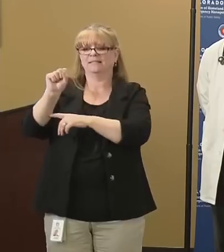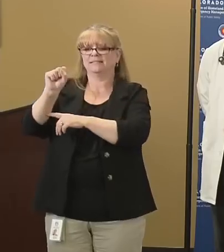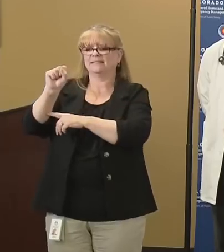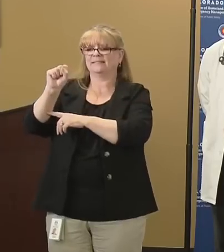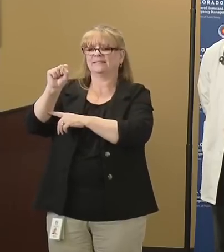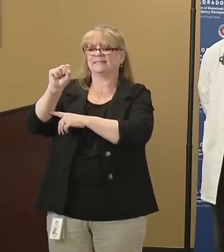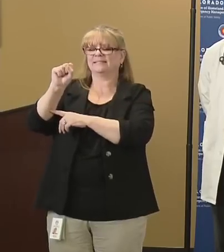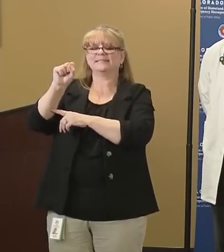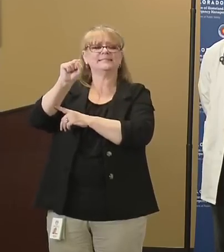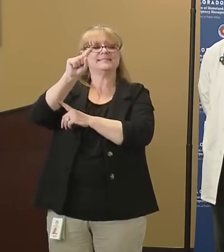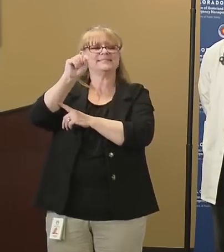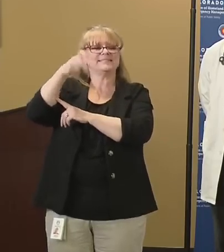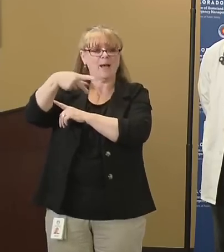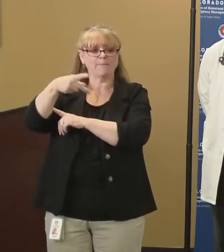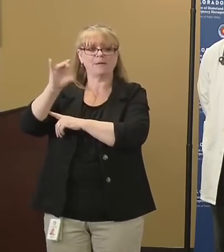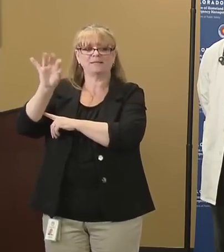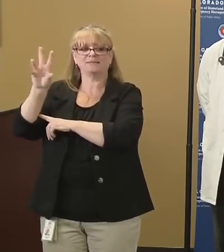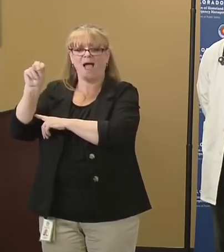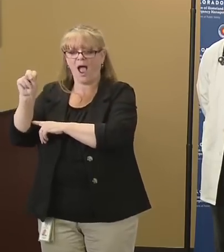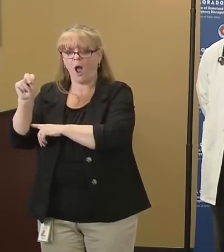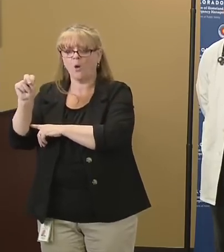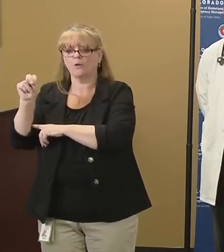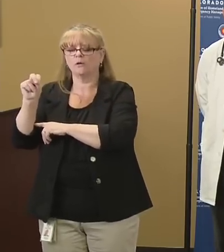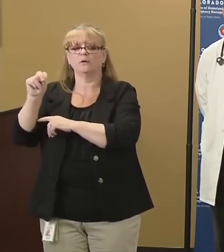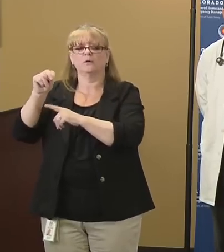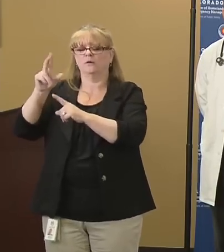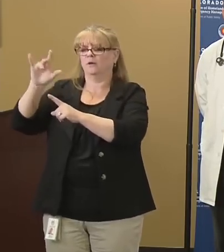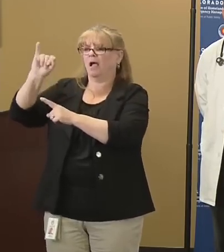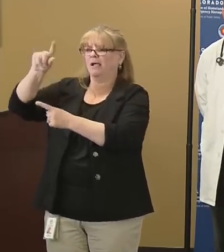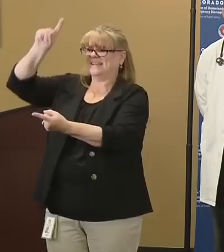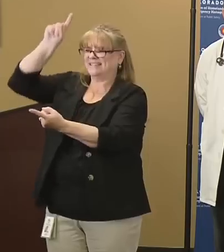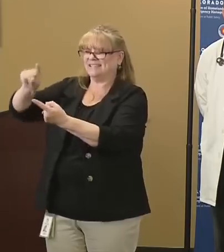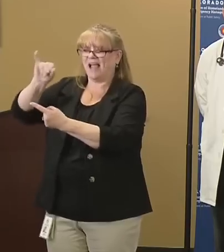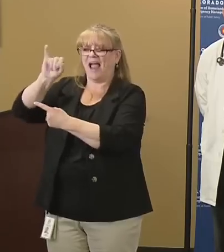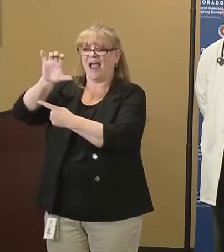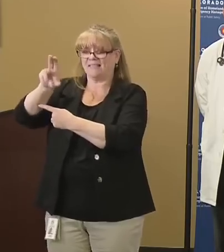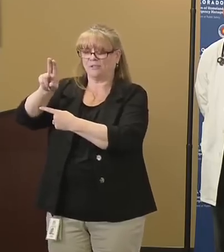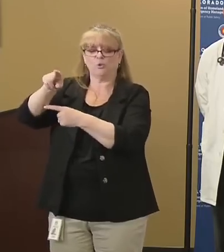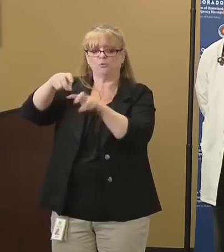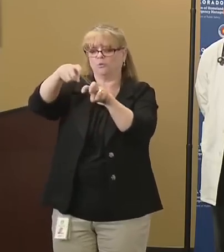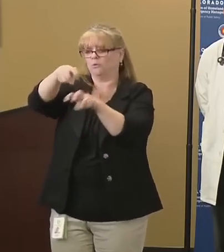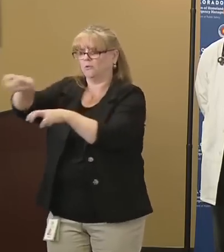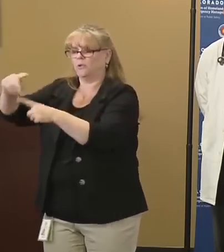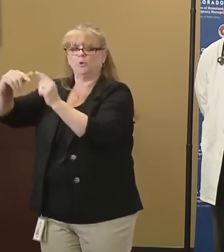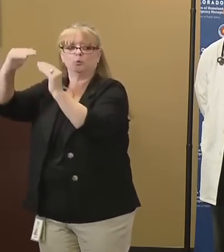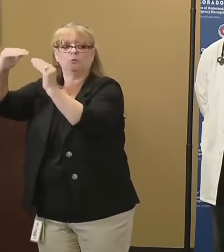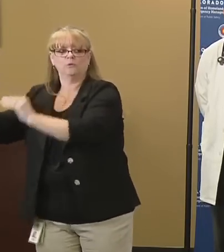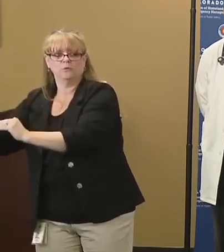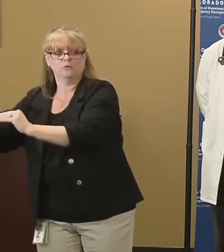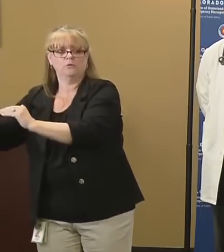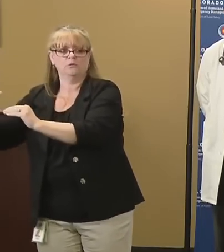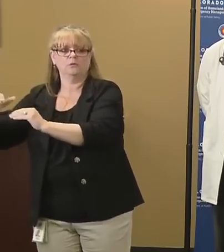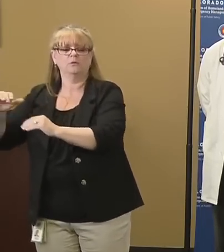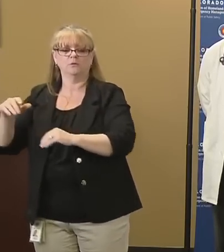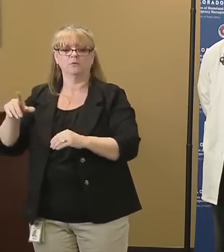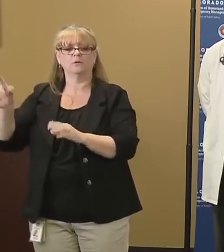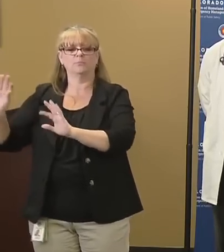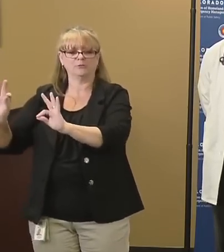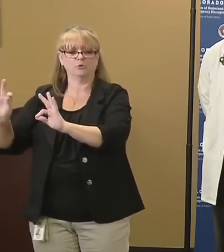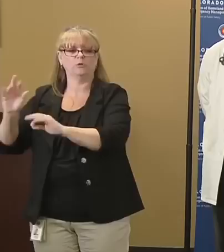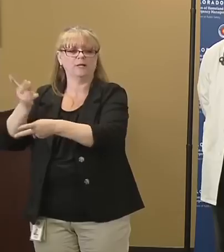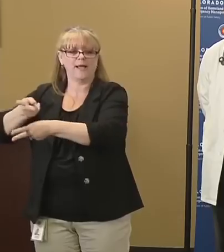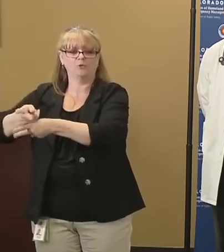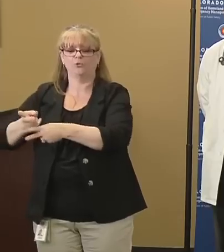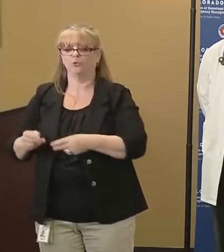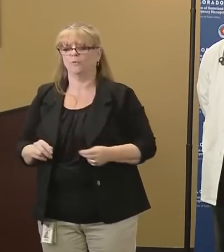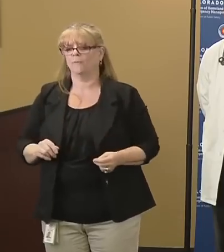and non-COVID patients. And keep in mind that amidst all this, amidst the onslaught from the COVID-19 patients, we have all the normal work